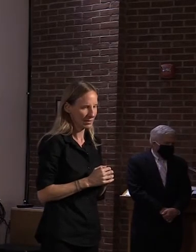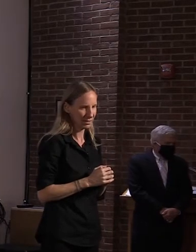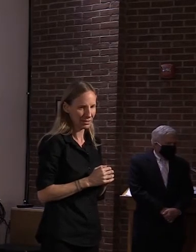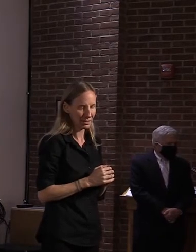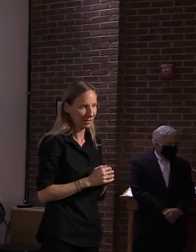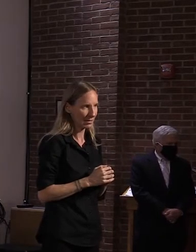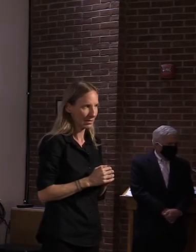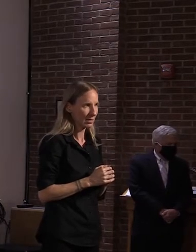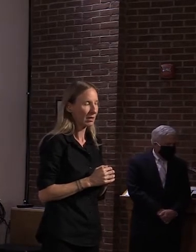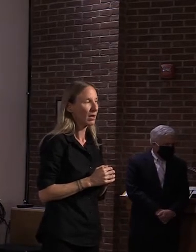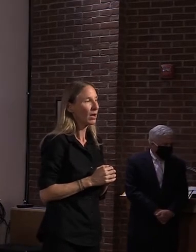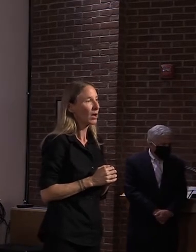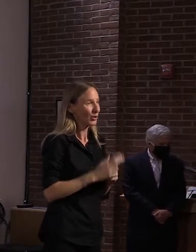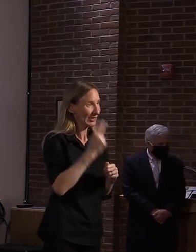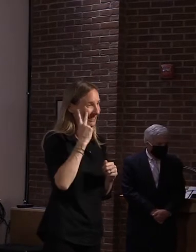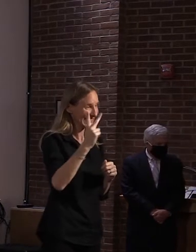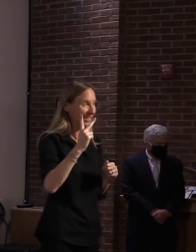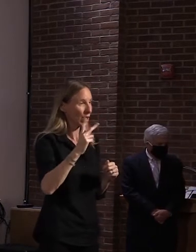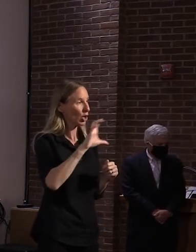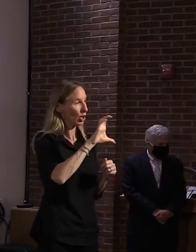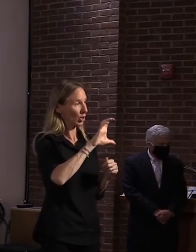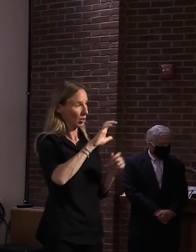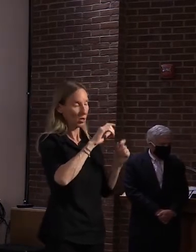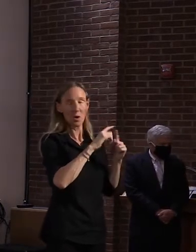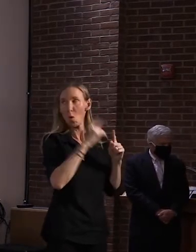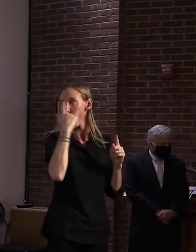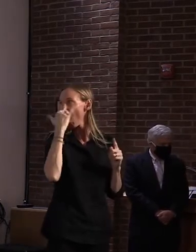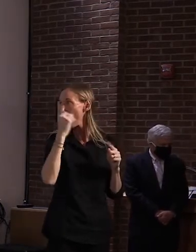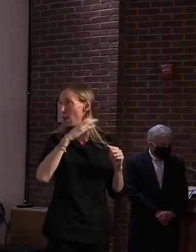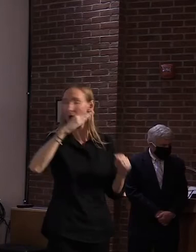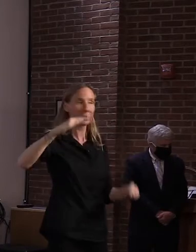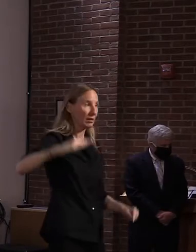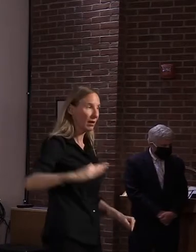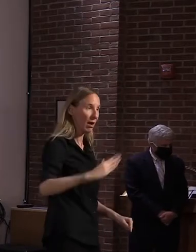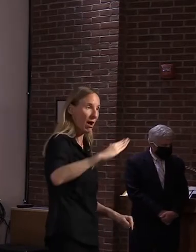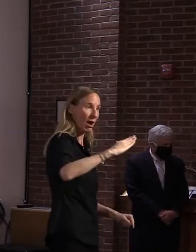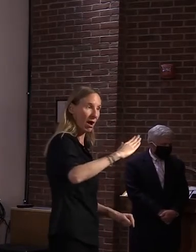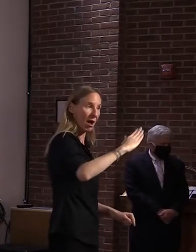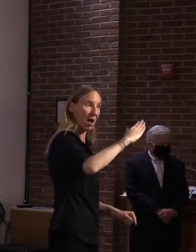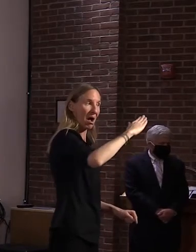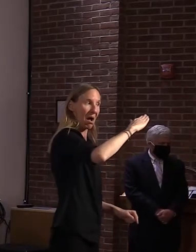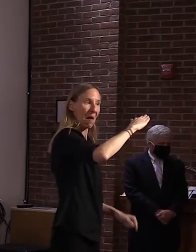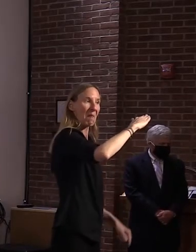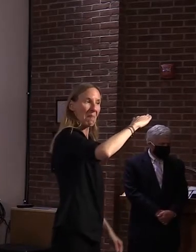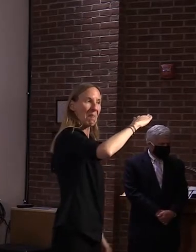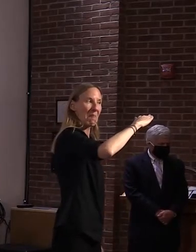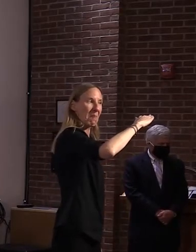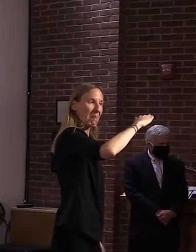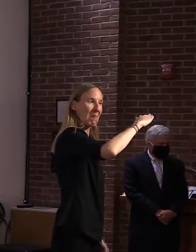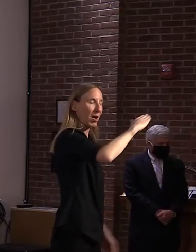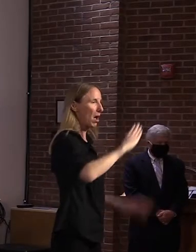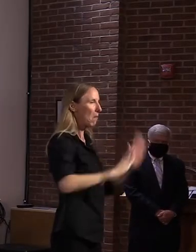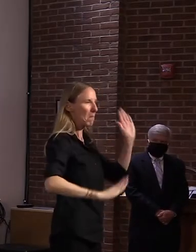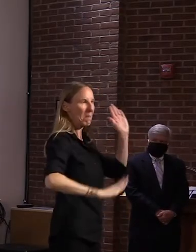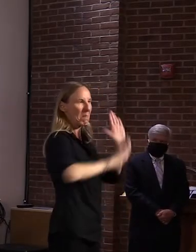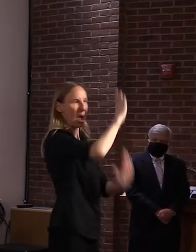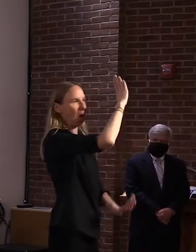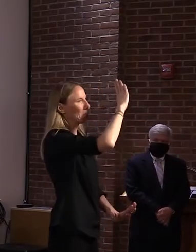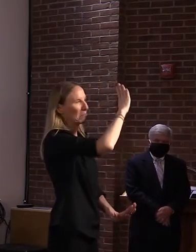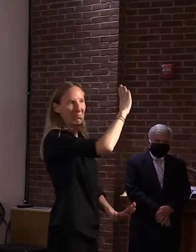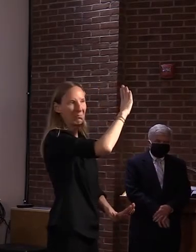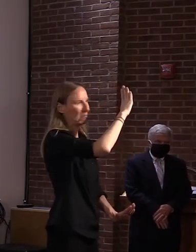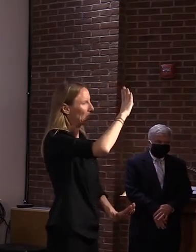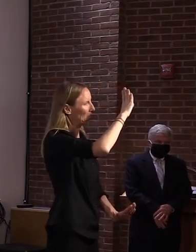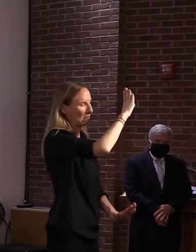You can see that the slope of the curve continues to be pretty much where we've been, certainly not experiencing the upsurges